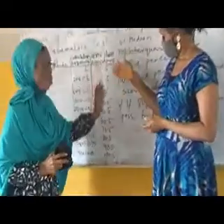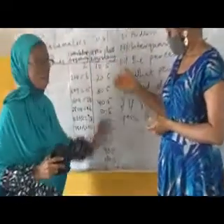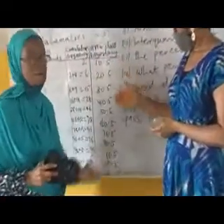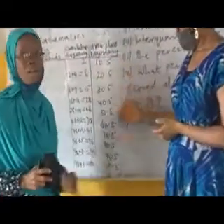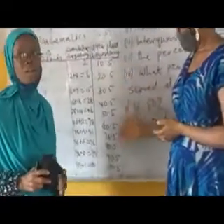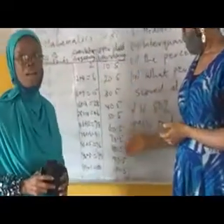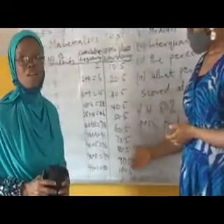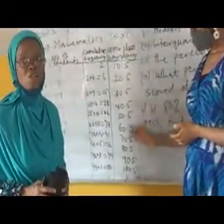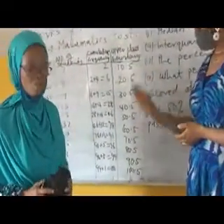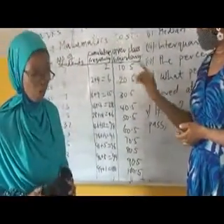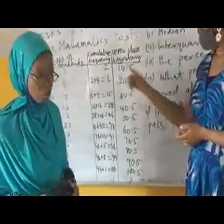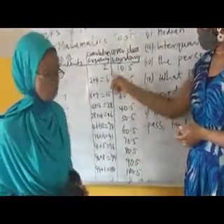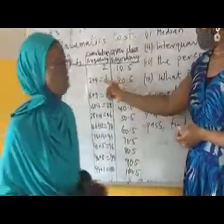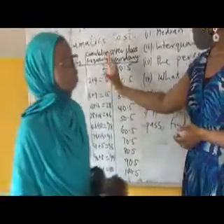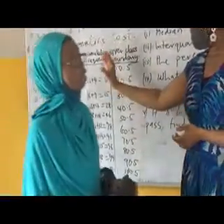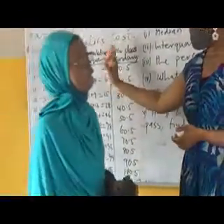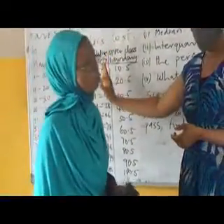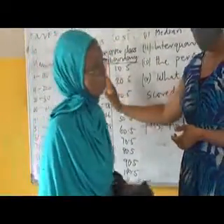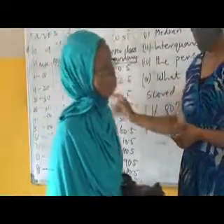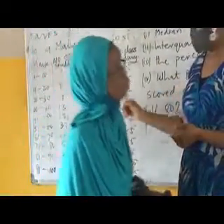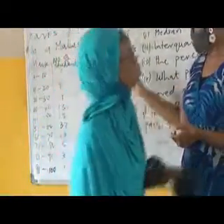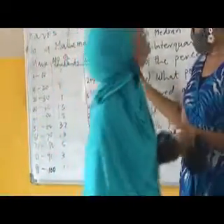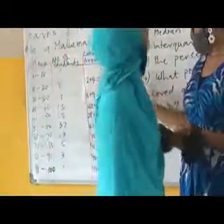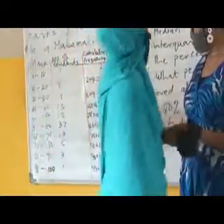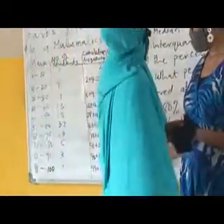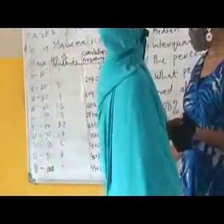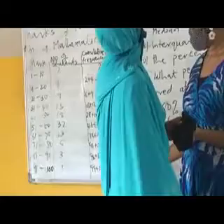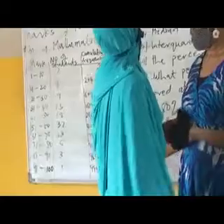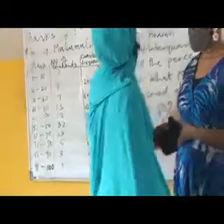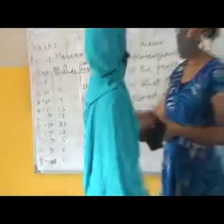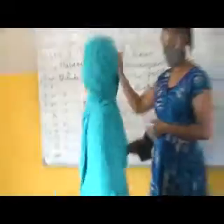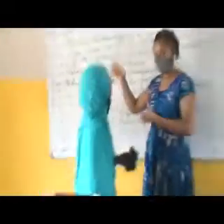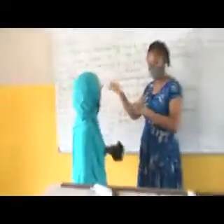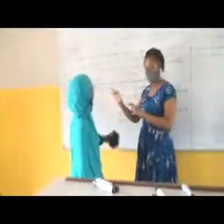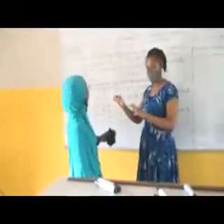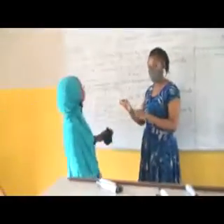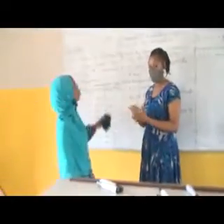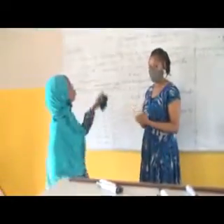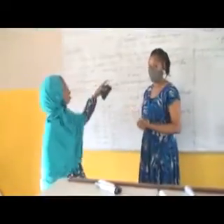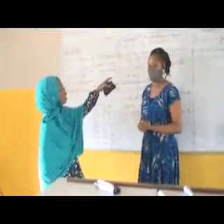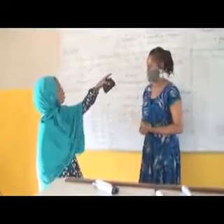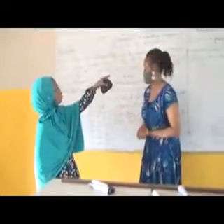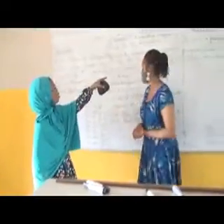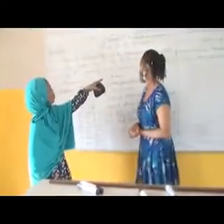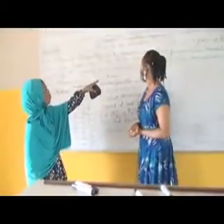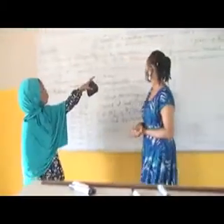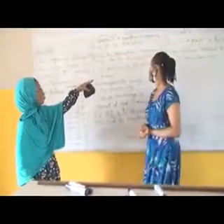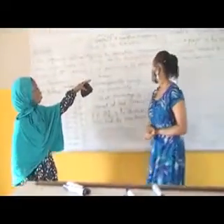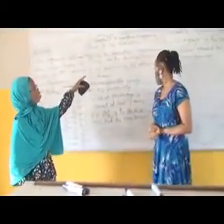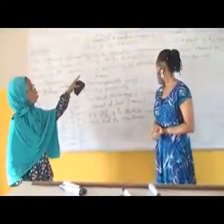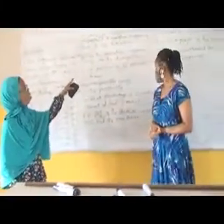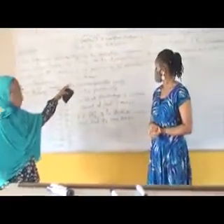our upper class boundary. Now, to draw, the second question says, draw the